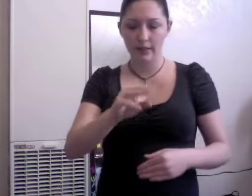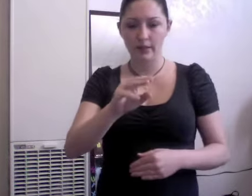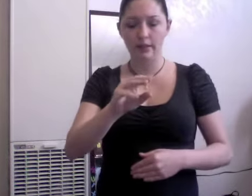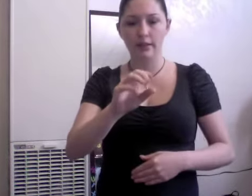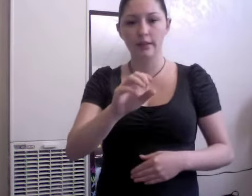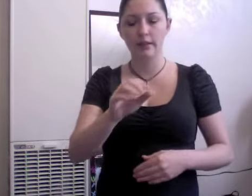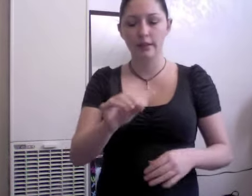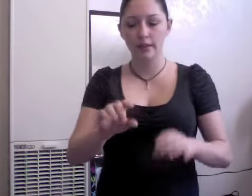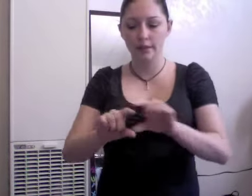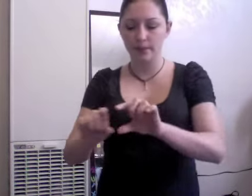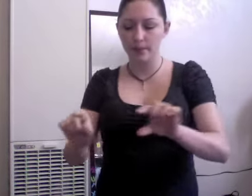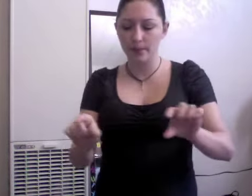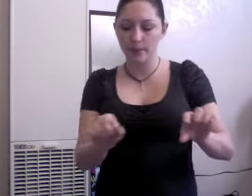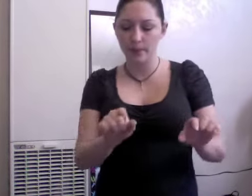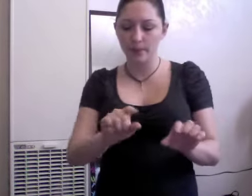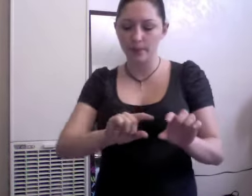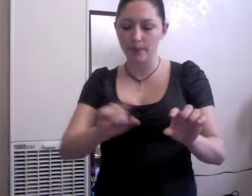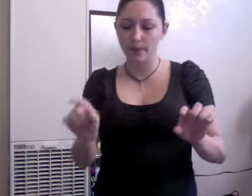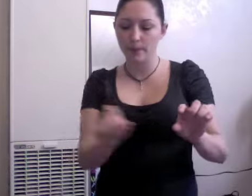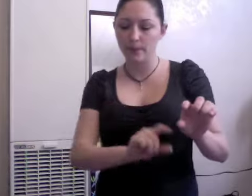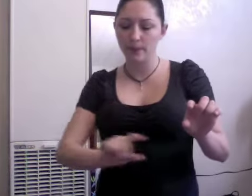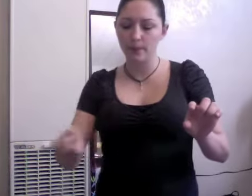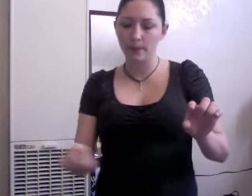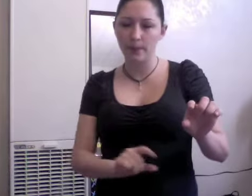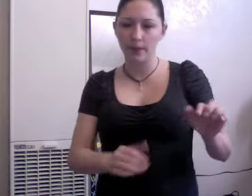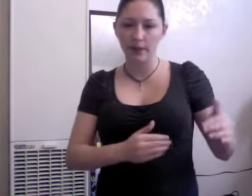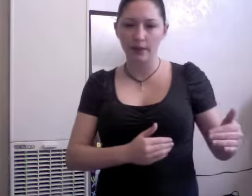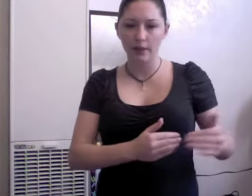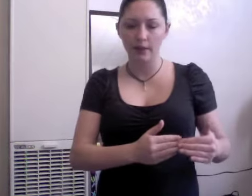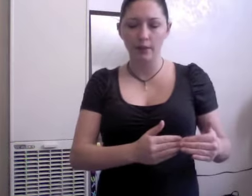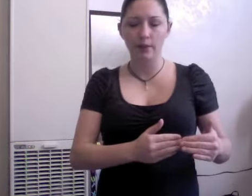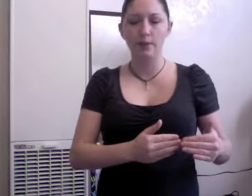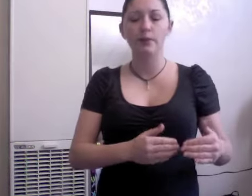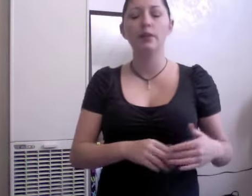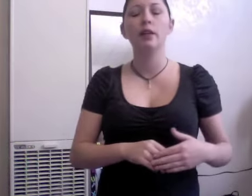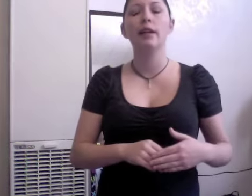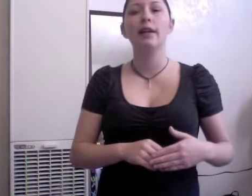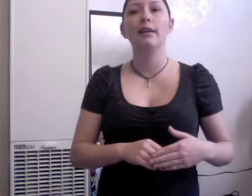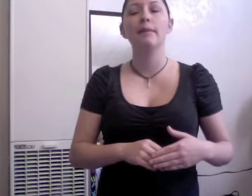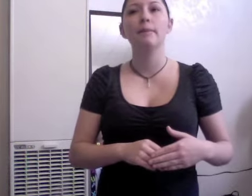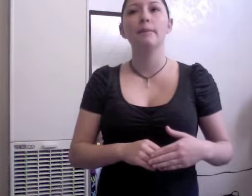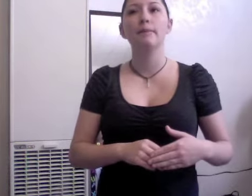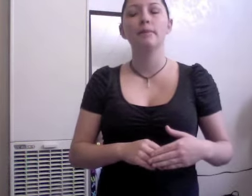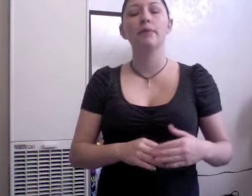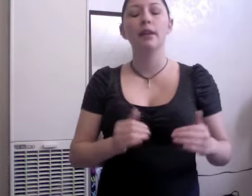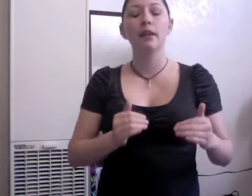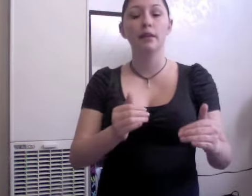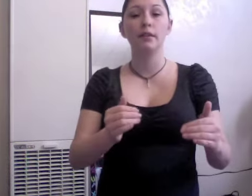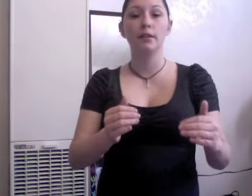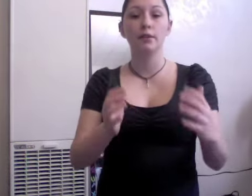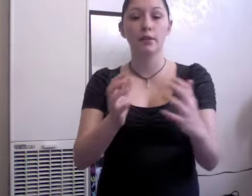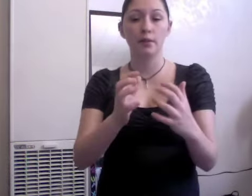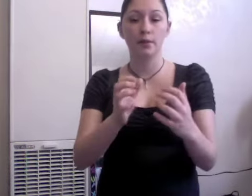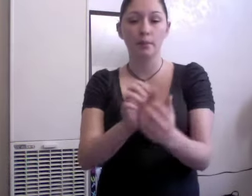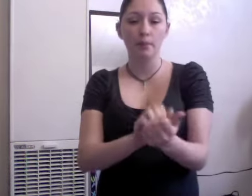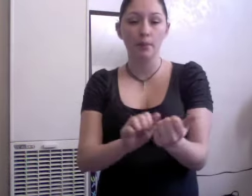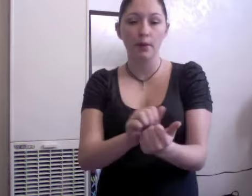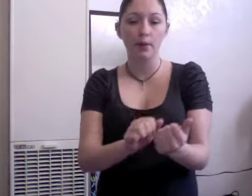into the small intestine, specifically into the duodenum, that continues to break down food into manageable nutrients. It